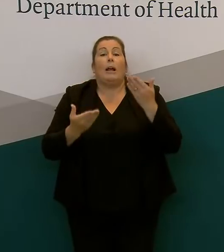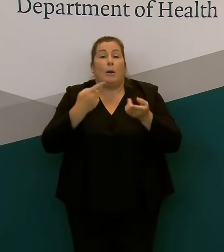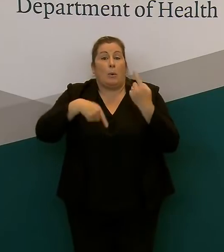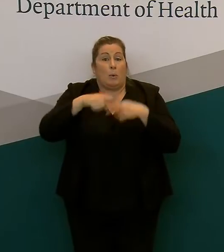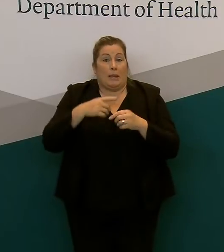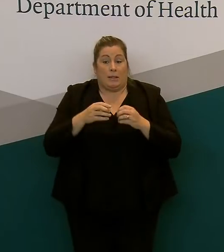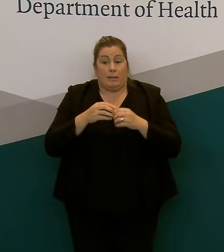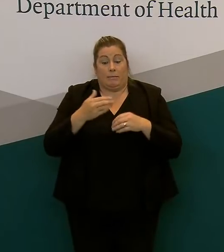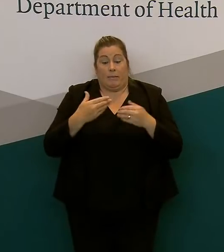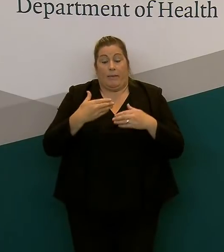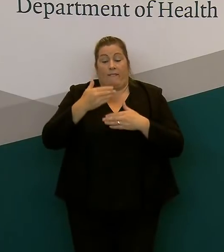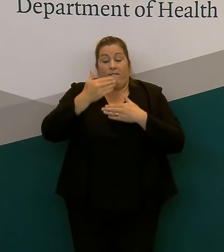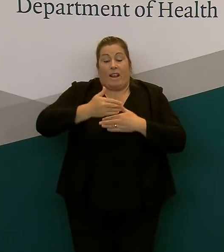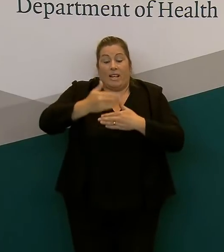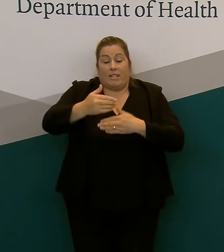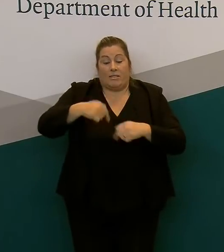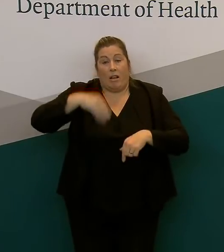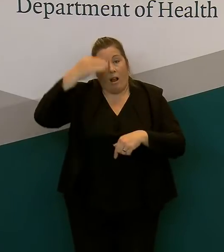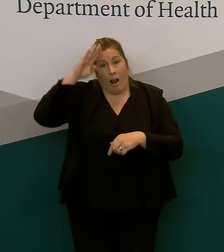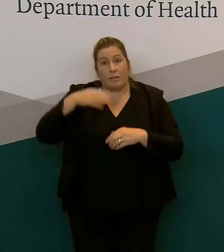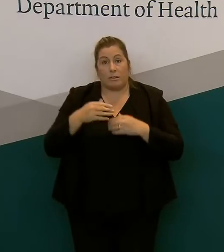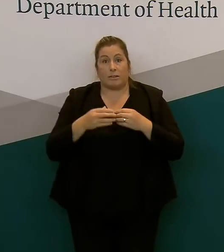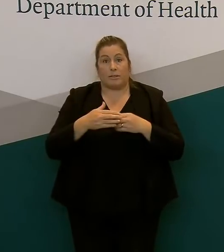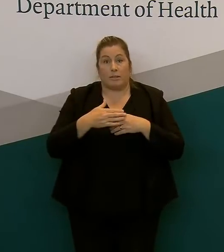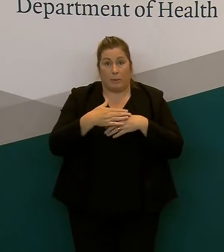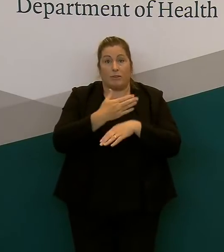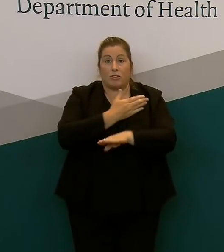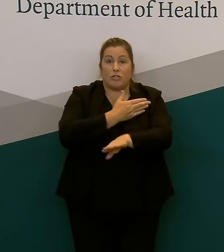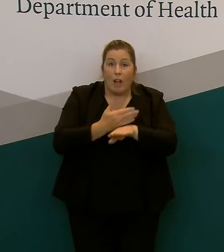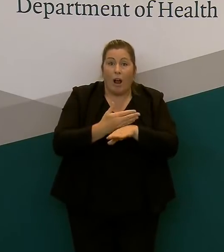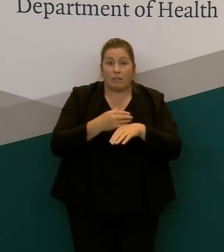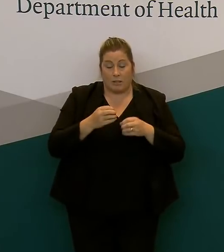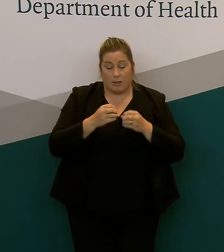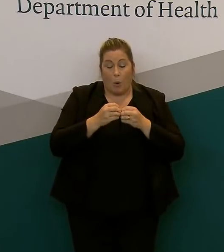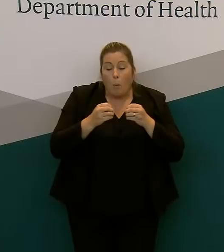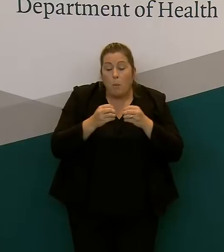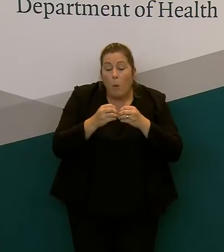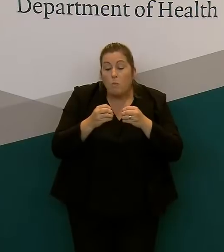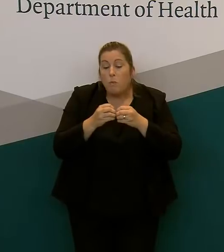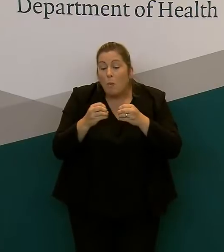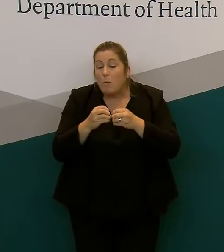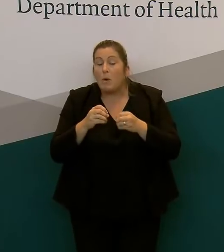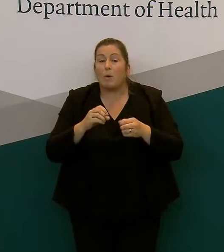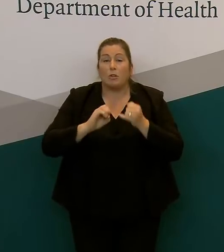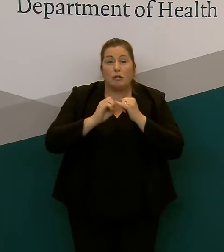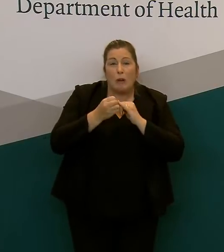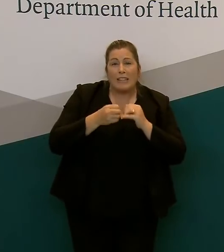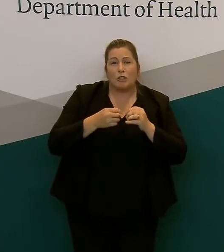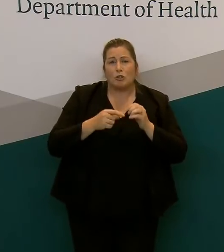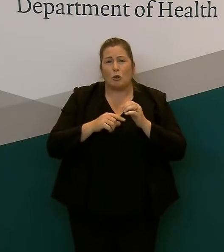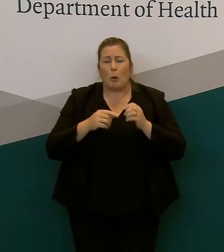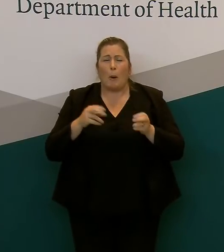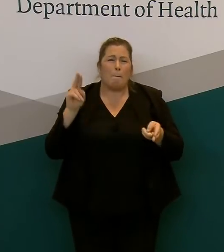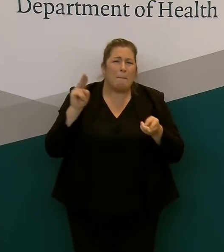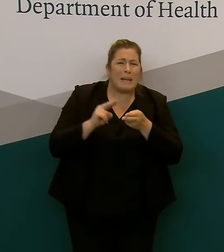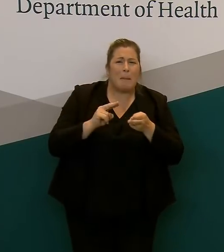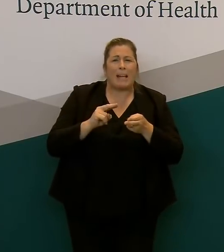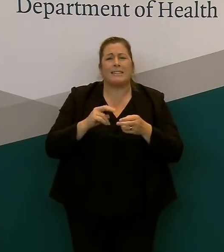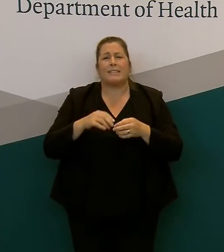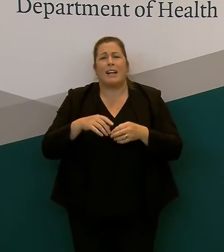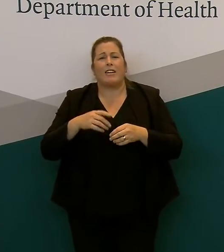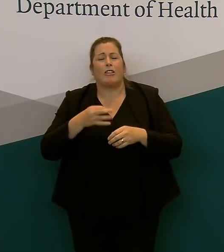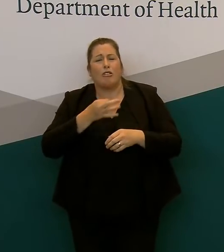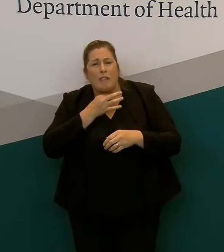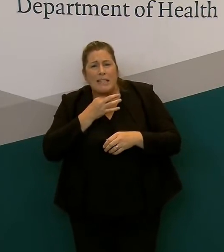social restrictions in this country, we've tried where we can minimise the risks, give assurance to ourselves around